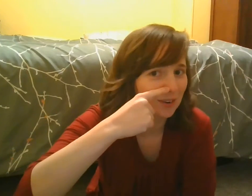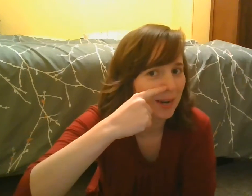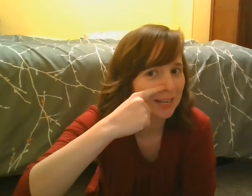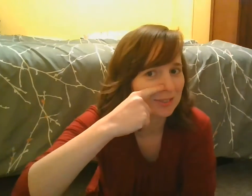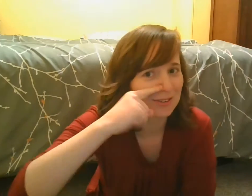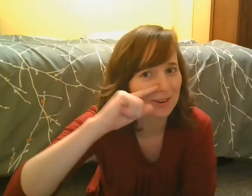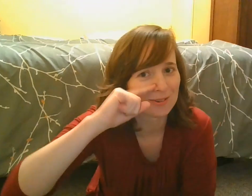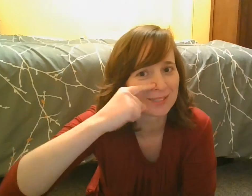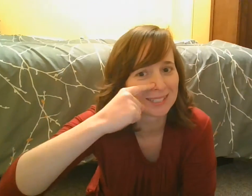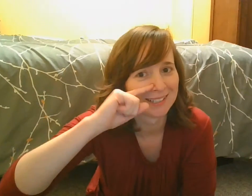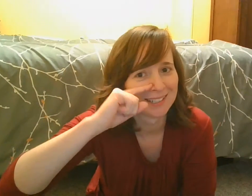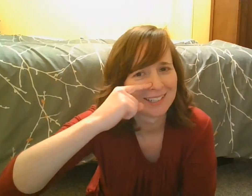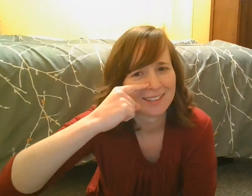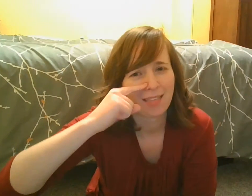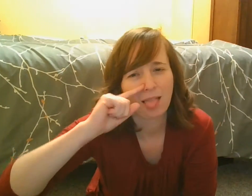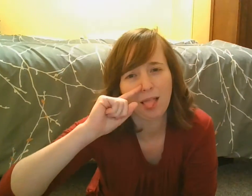right at your nose.